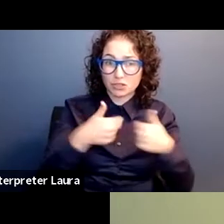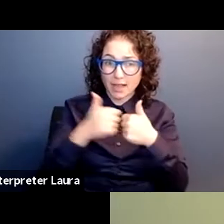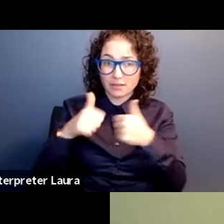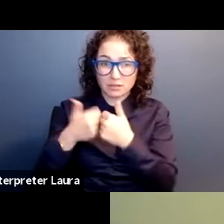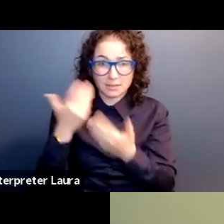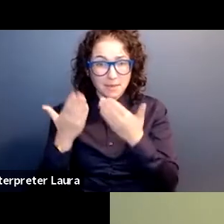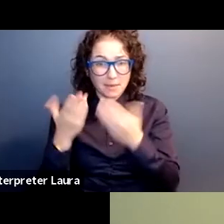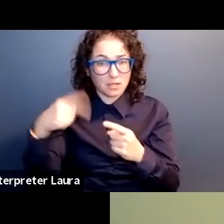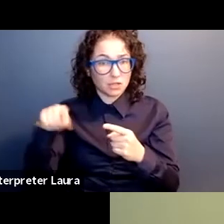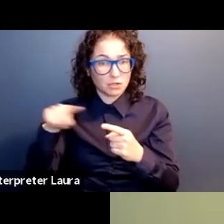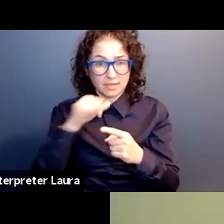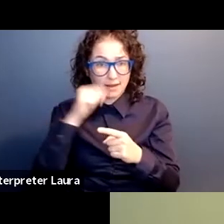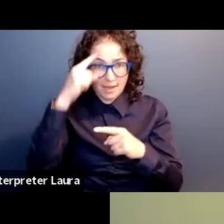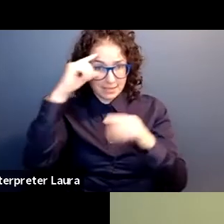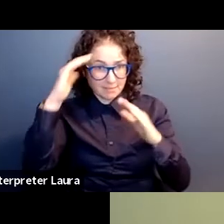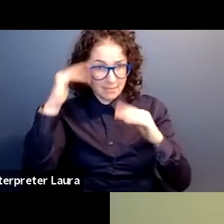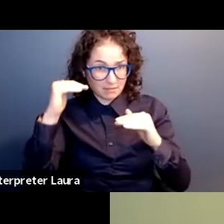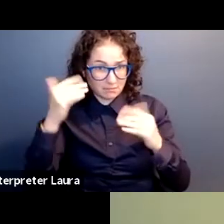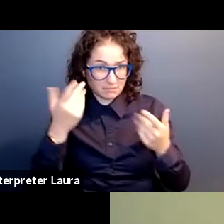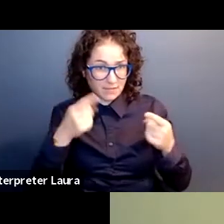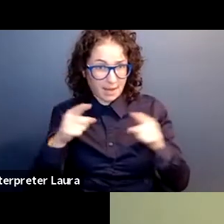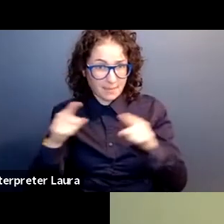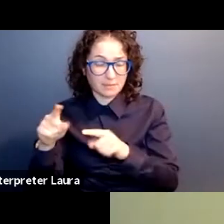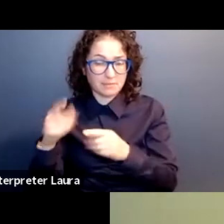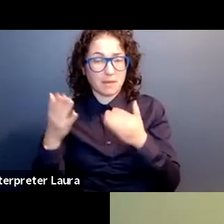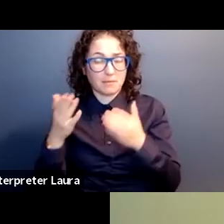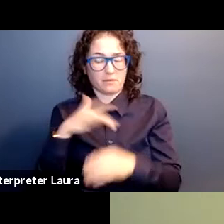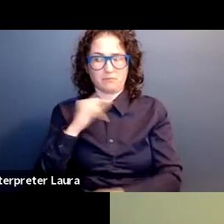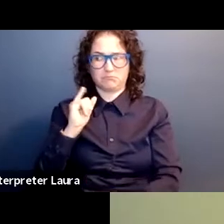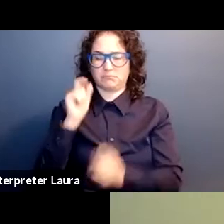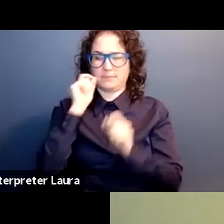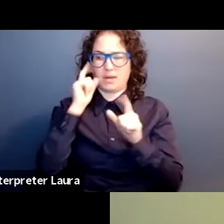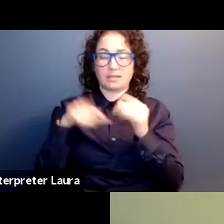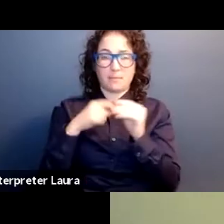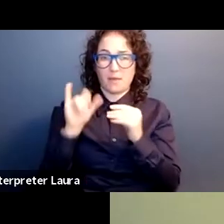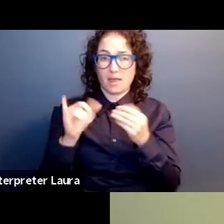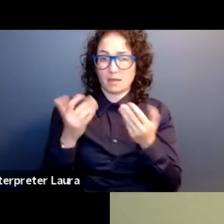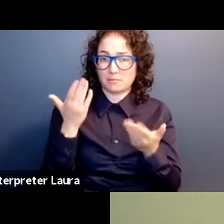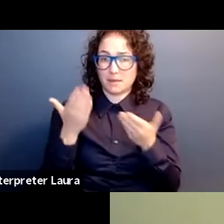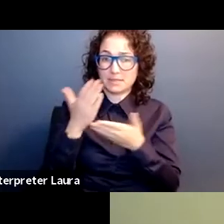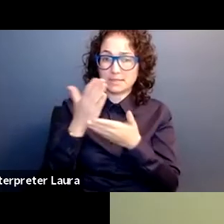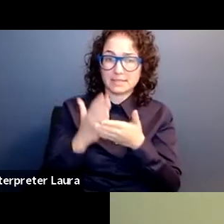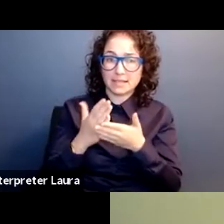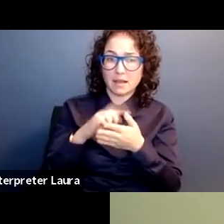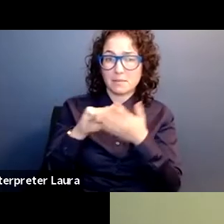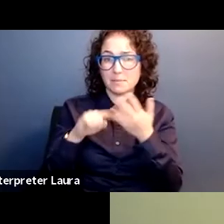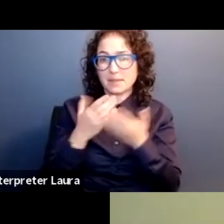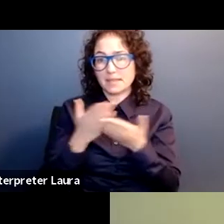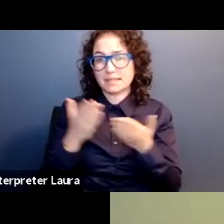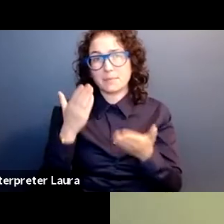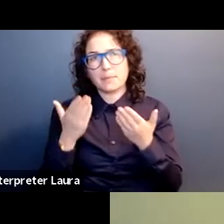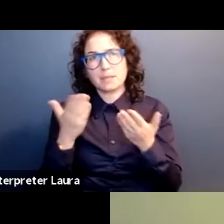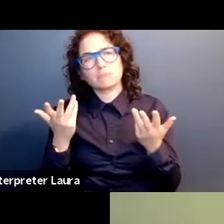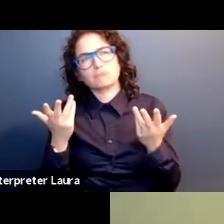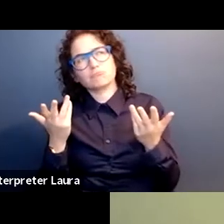you didn't anticipate having that maybe were a surprise to you, or some things that